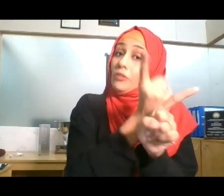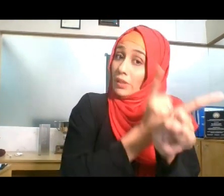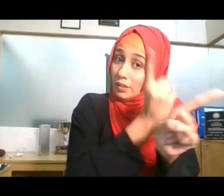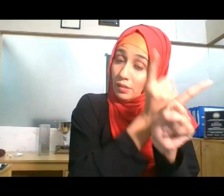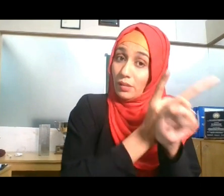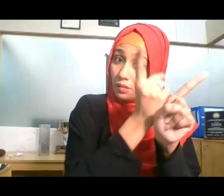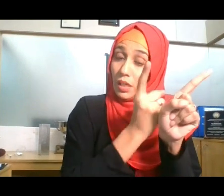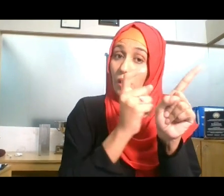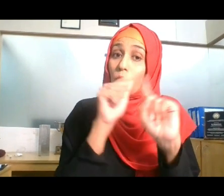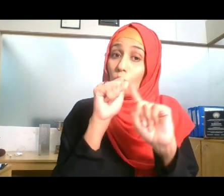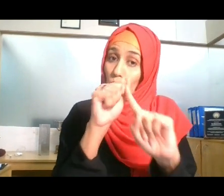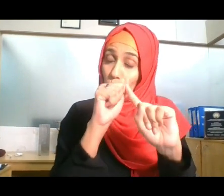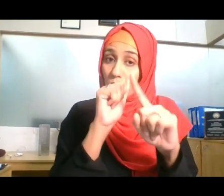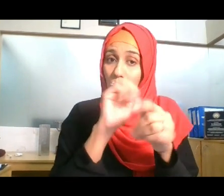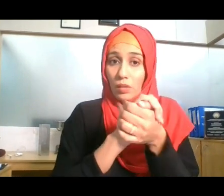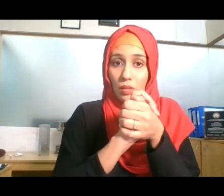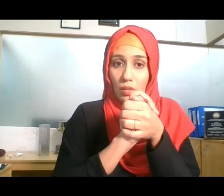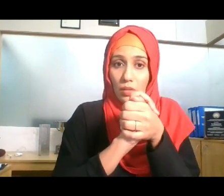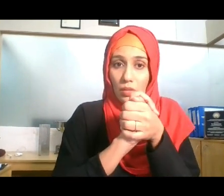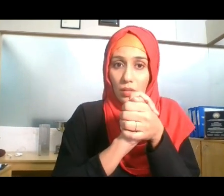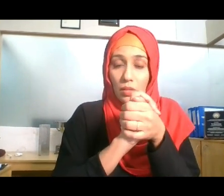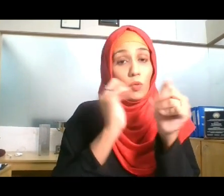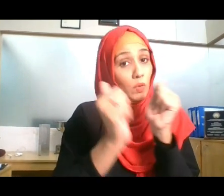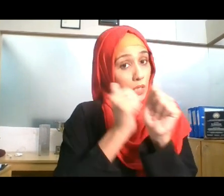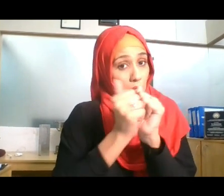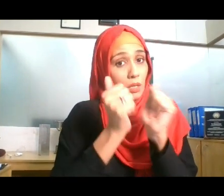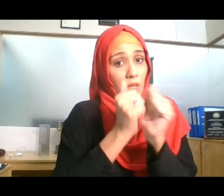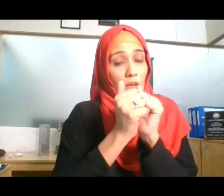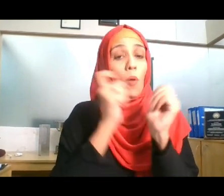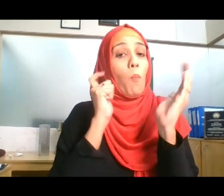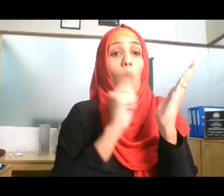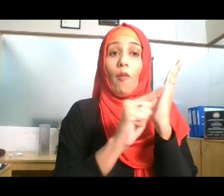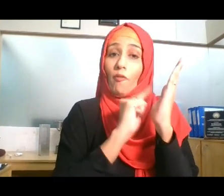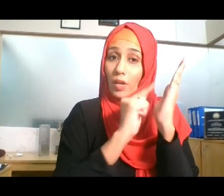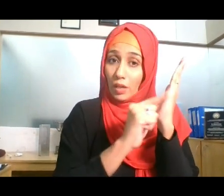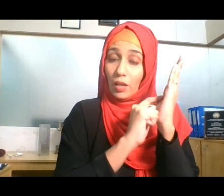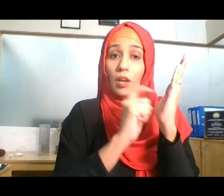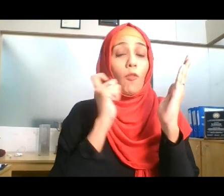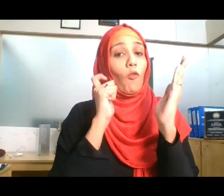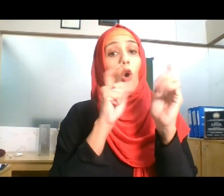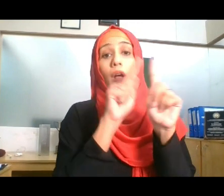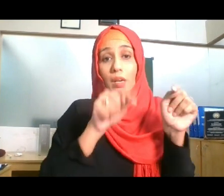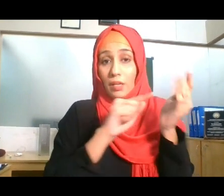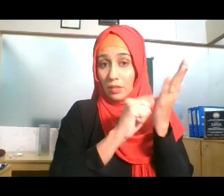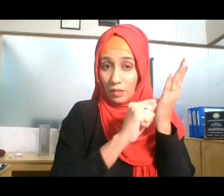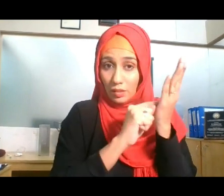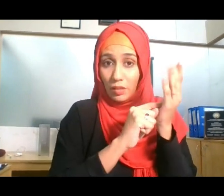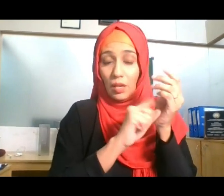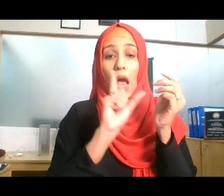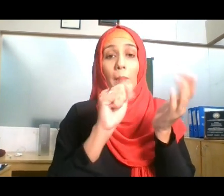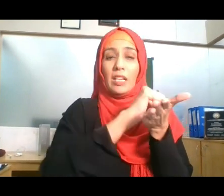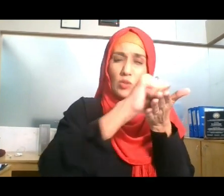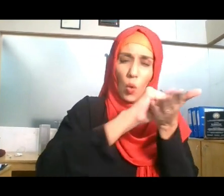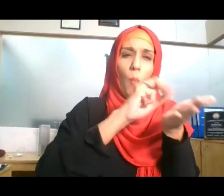have a huge usage of mobile phones, smartphones across the province and across the